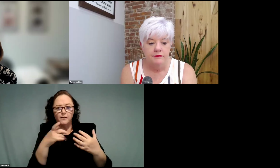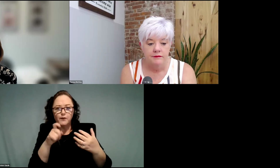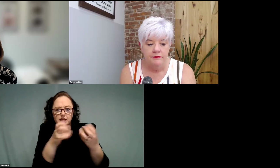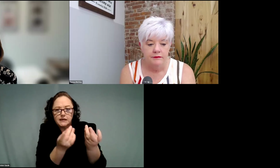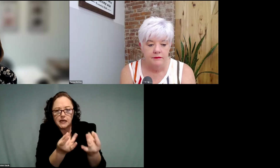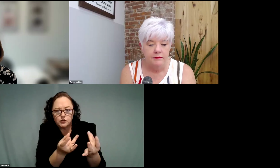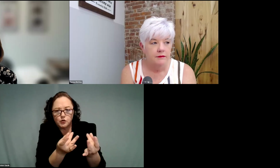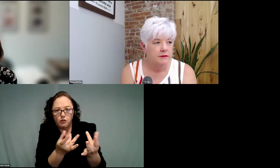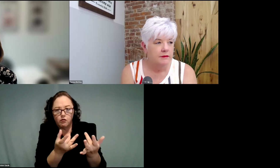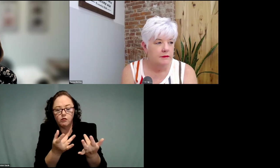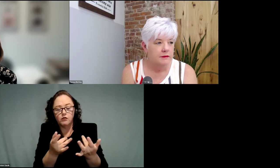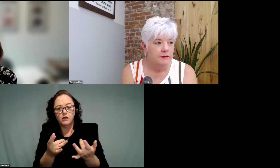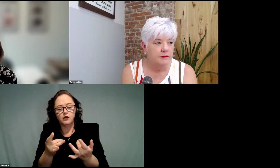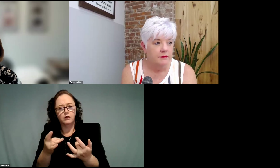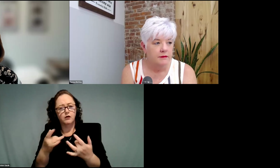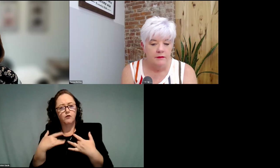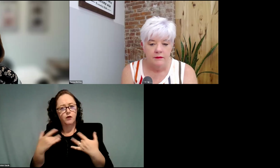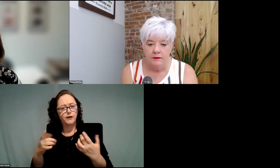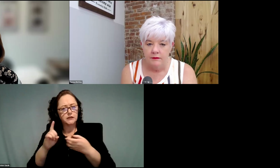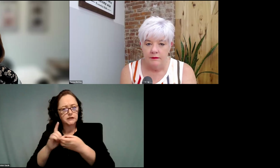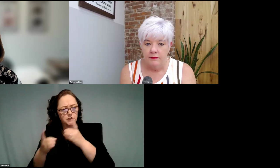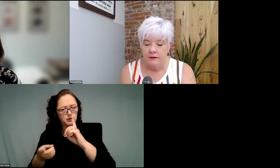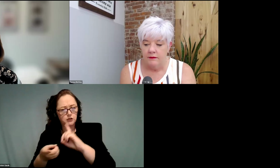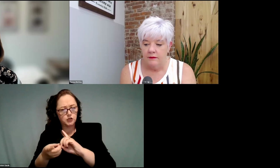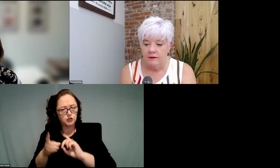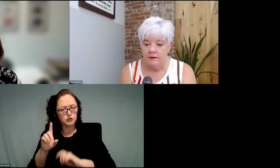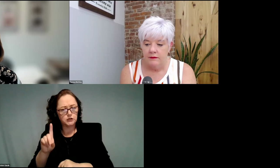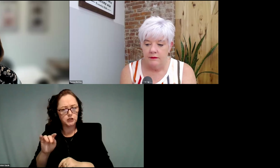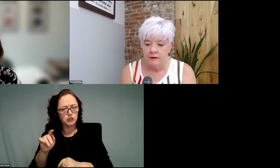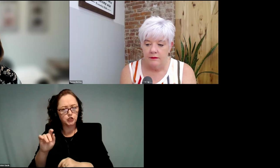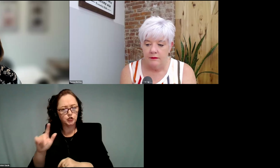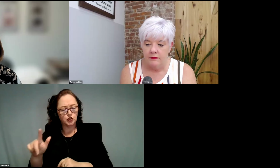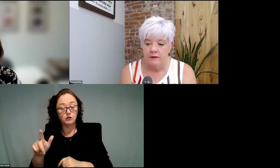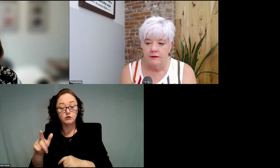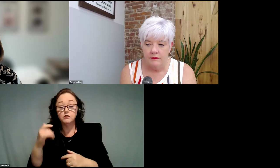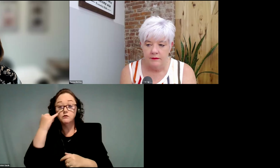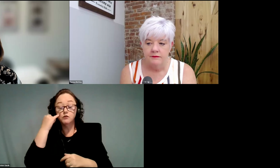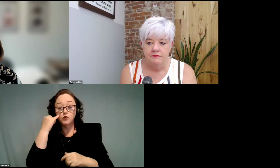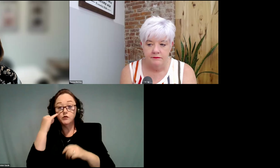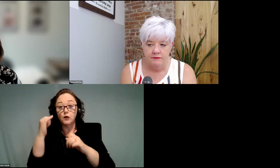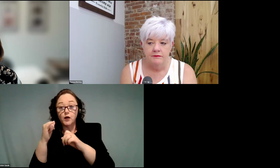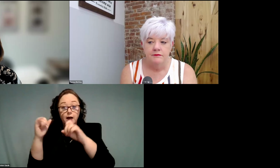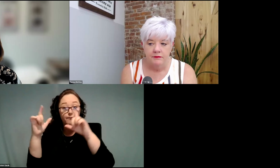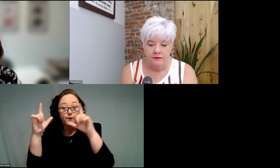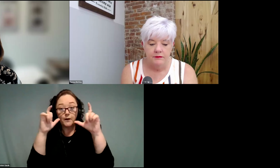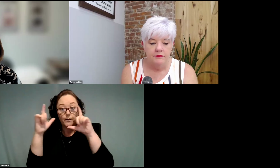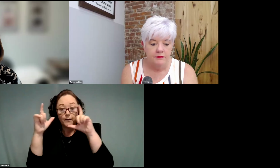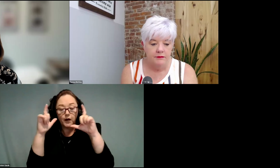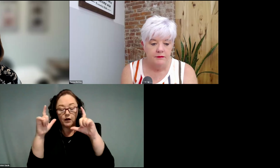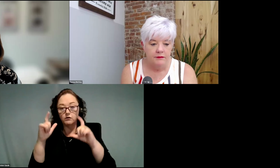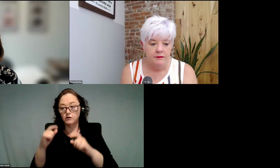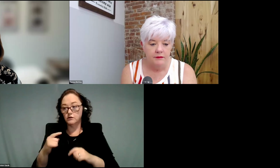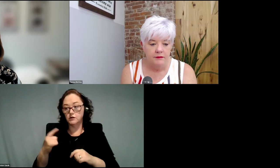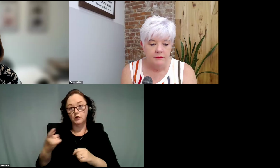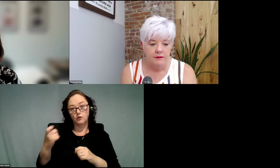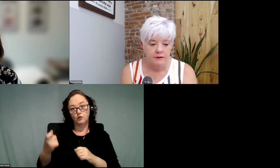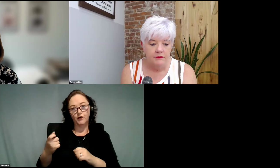So Kara's given an example of a service of a photo shoot where a client wants a digital copy of a photo. It's not a